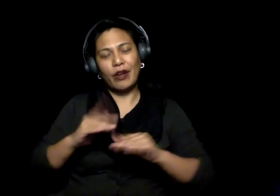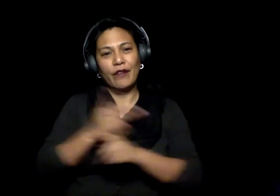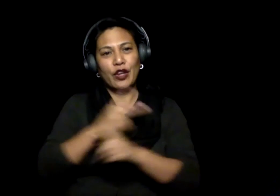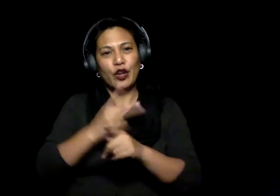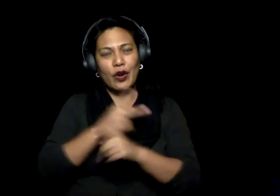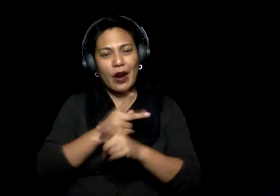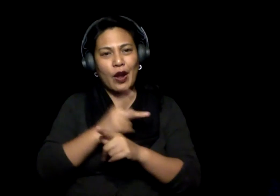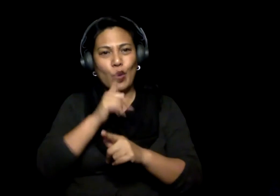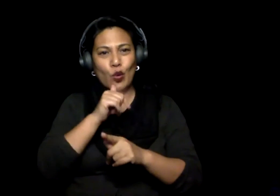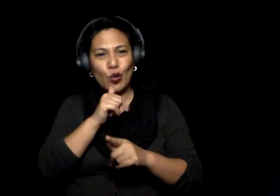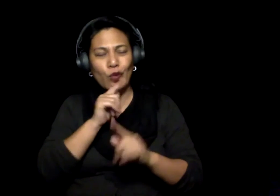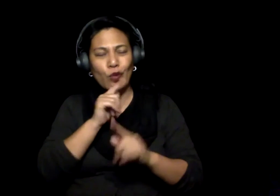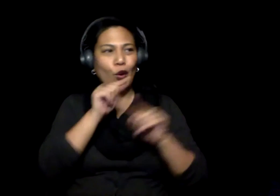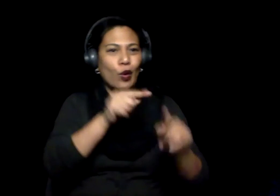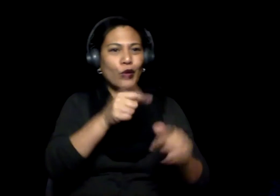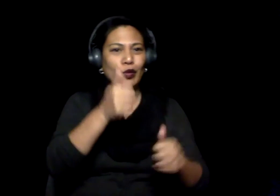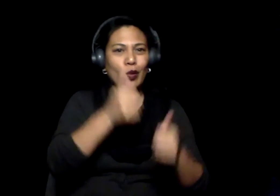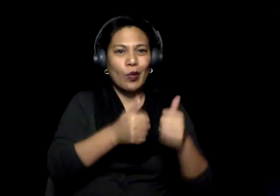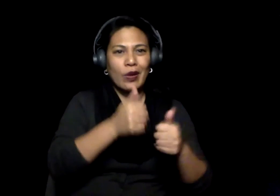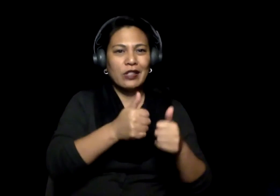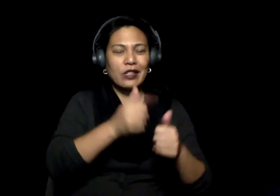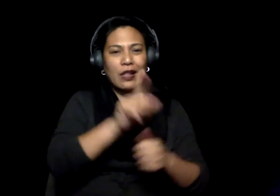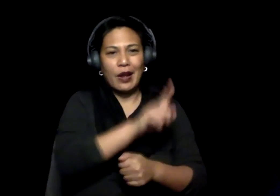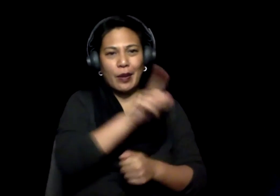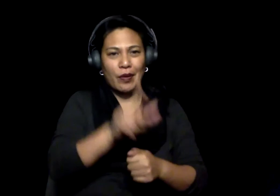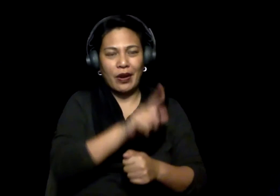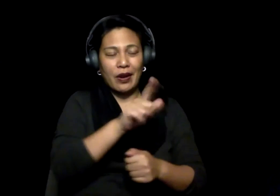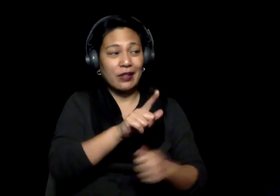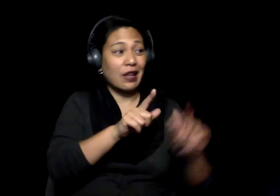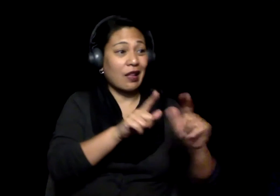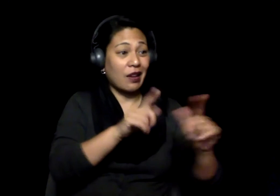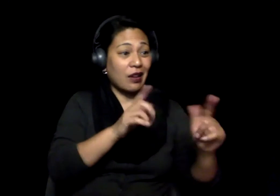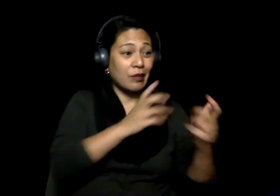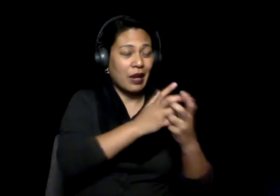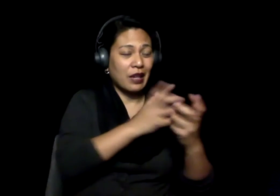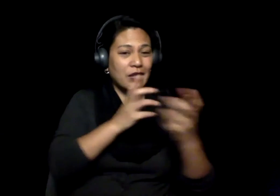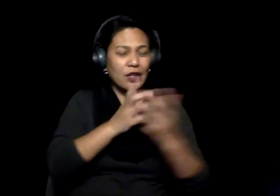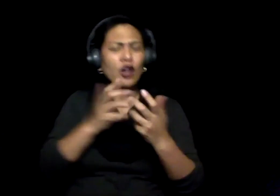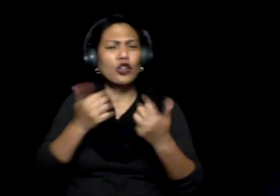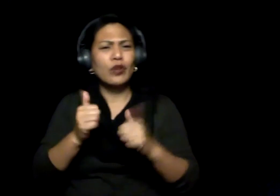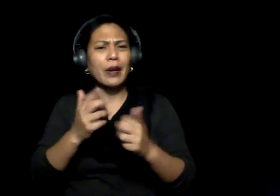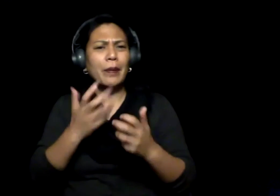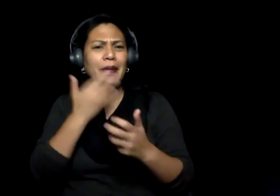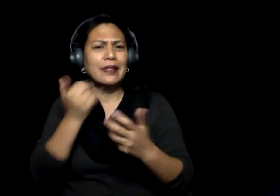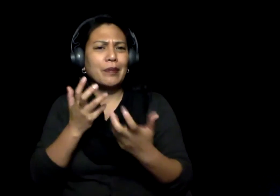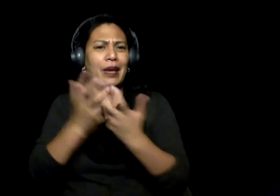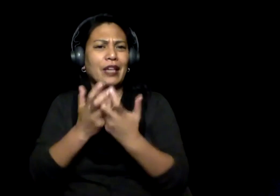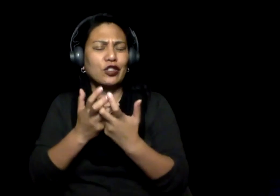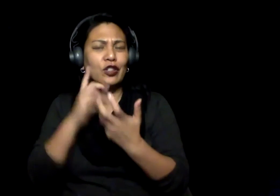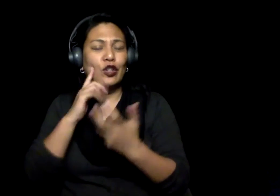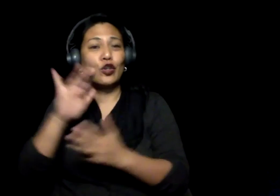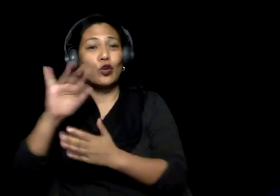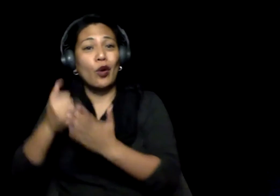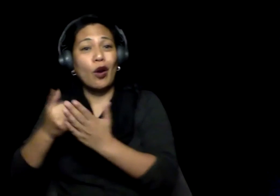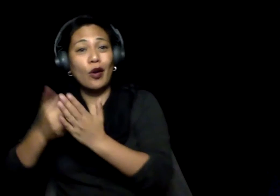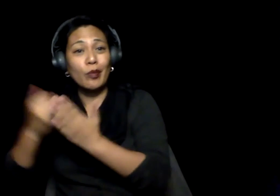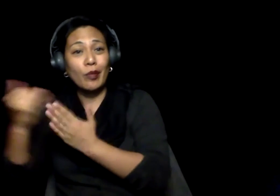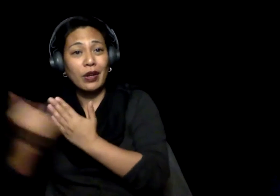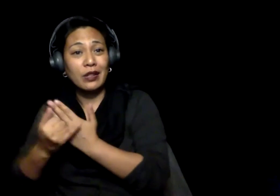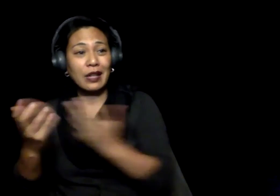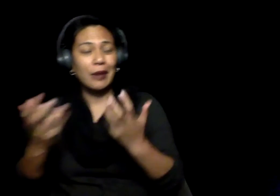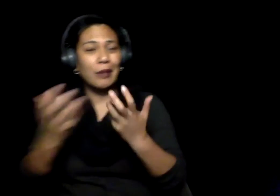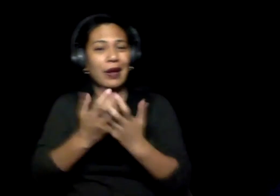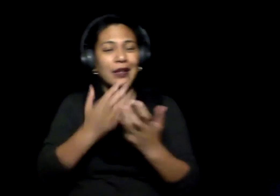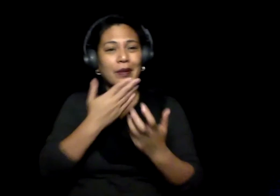really about matching the most suitable project for a particular branch.